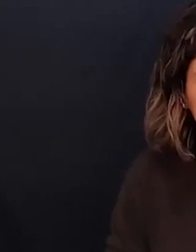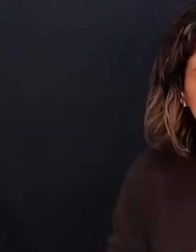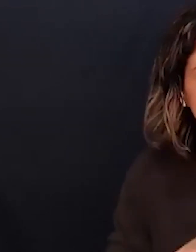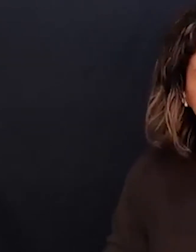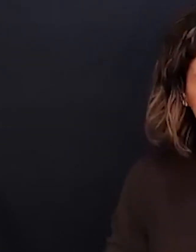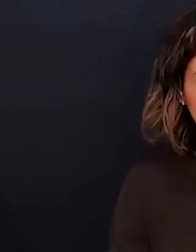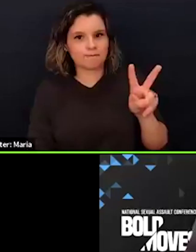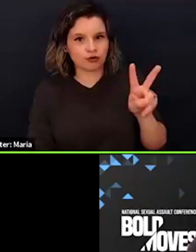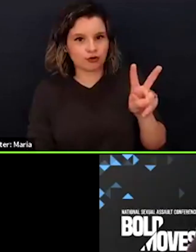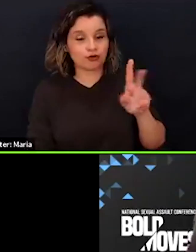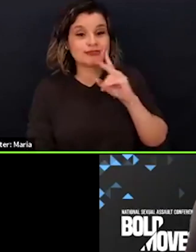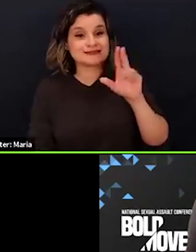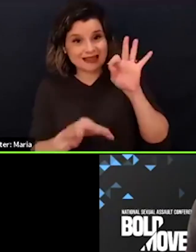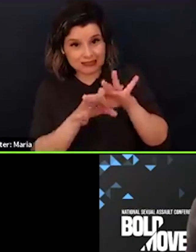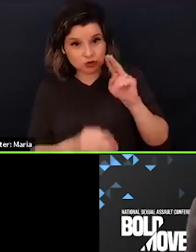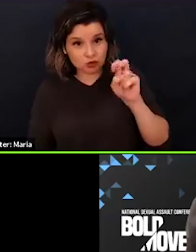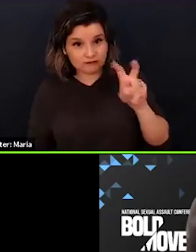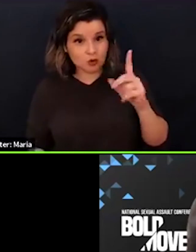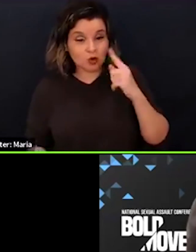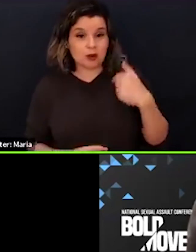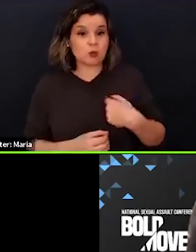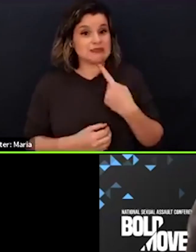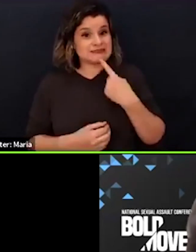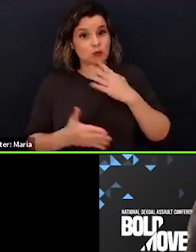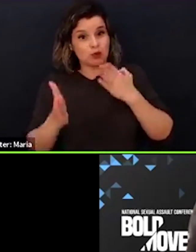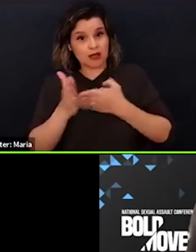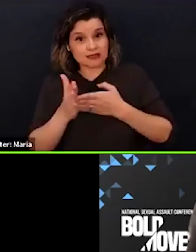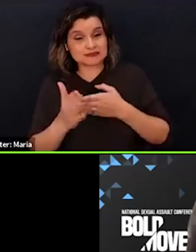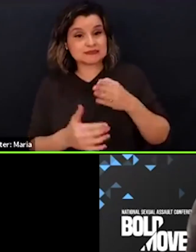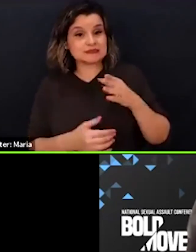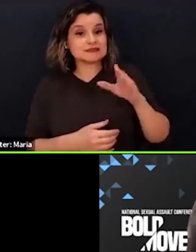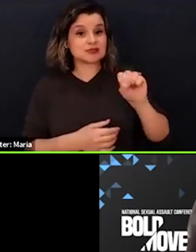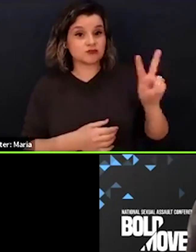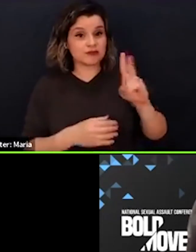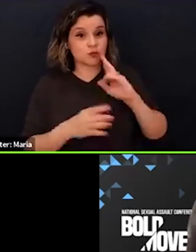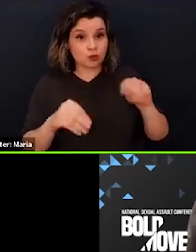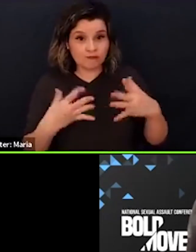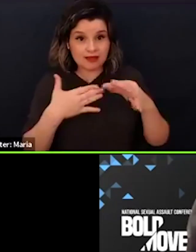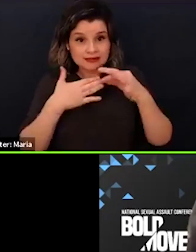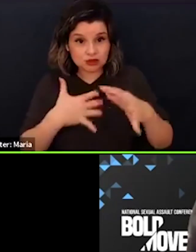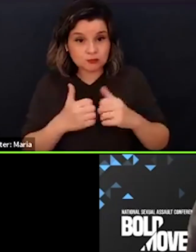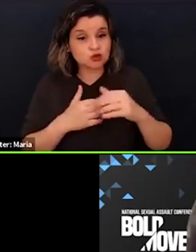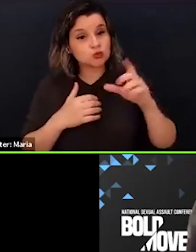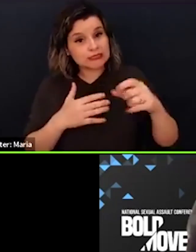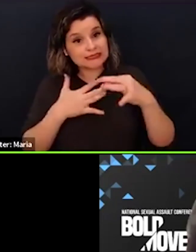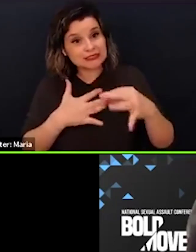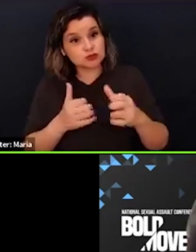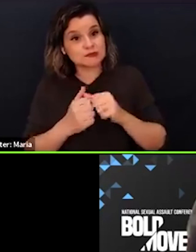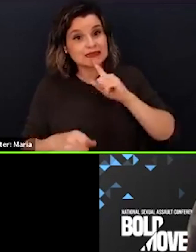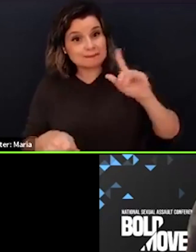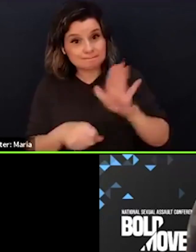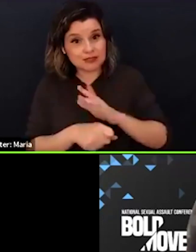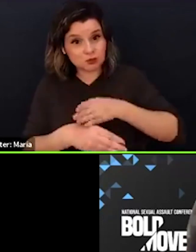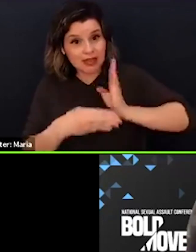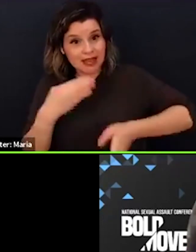November. There's an election in November. If we say we're against sexual violence and we want to provide the leadership, and we need leadership that will commit to ending